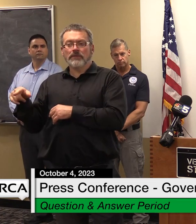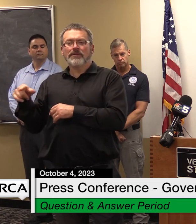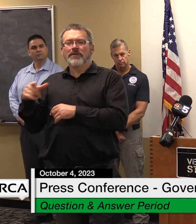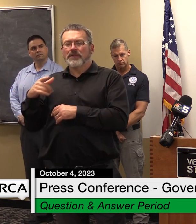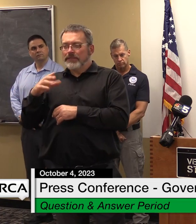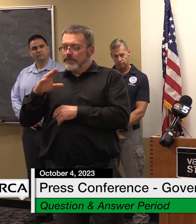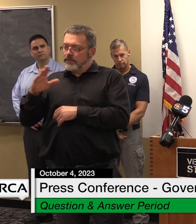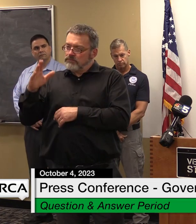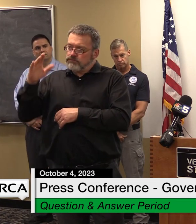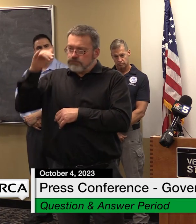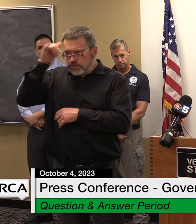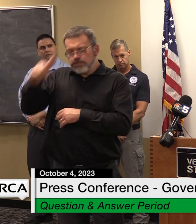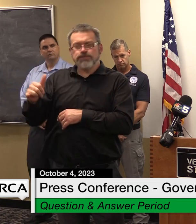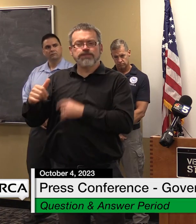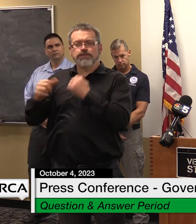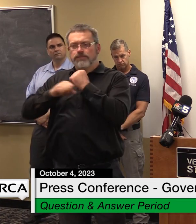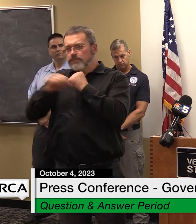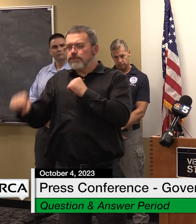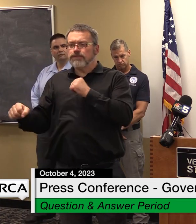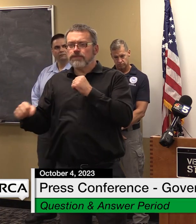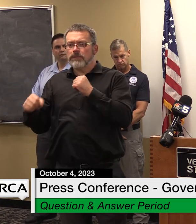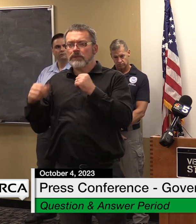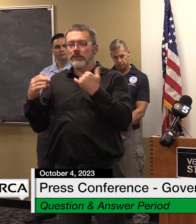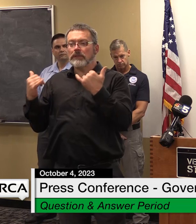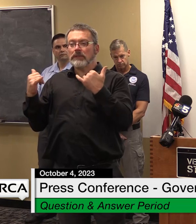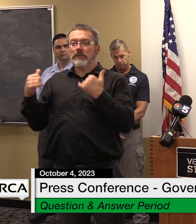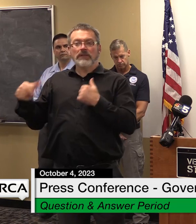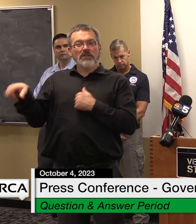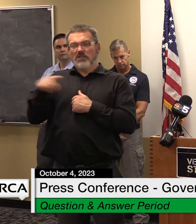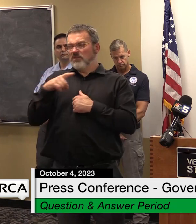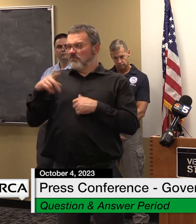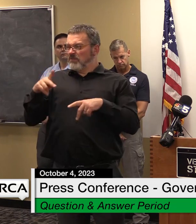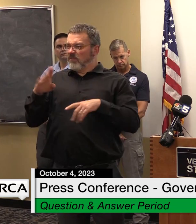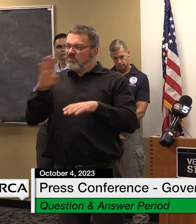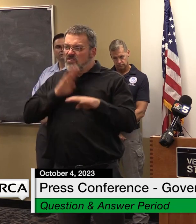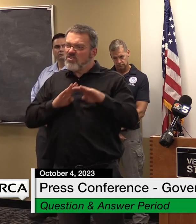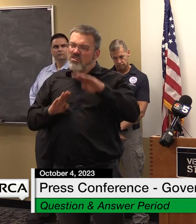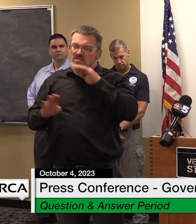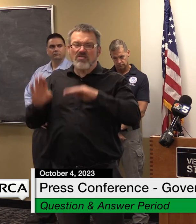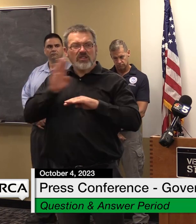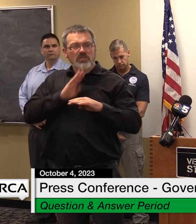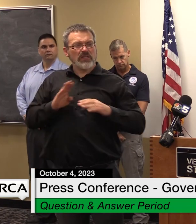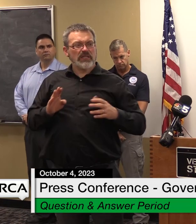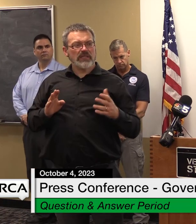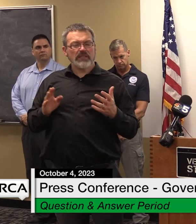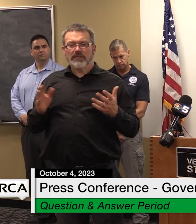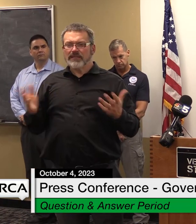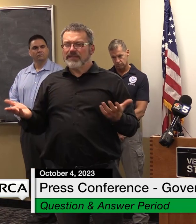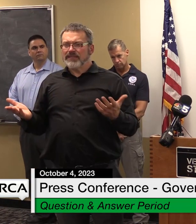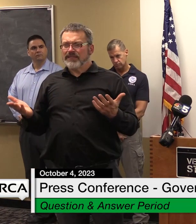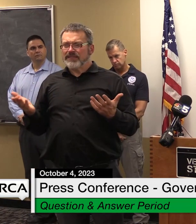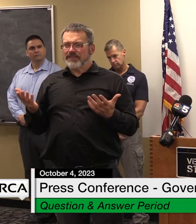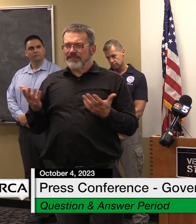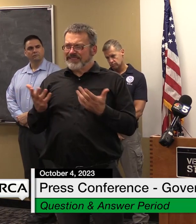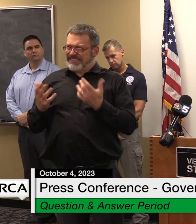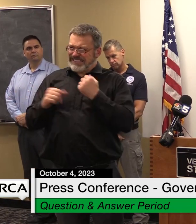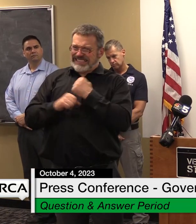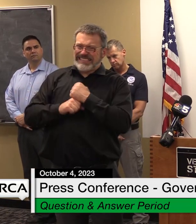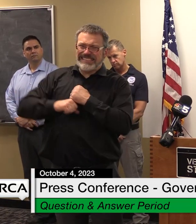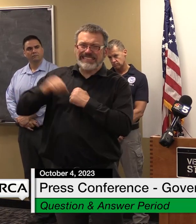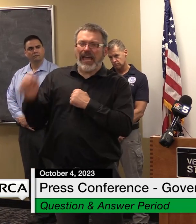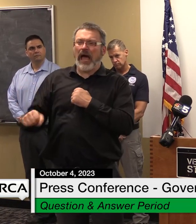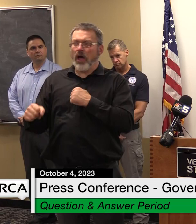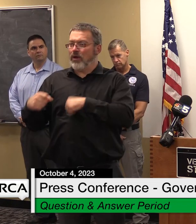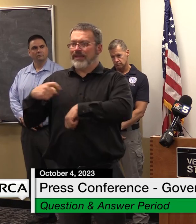businesses who are expressing profound frustration that it's taken them an extremely long period of time to get